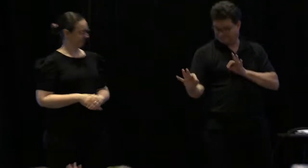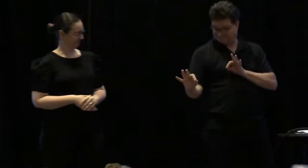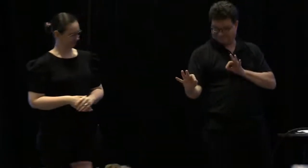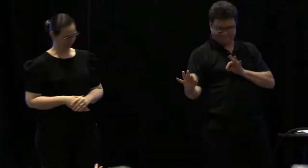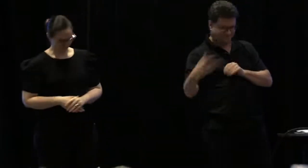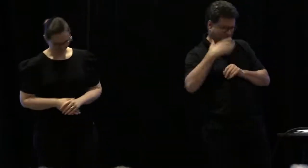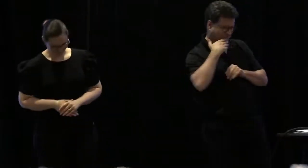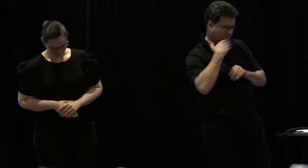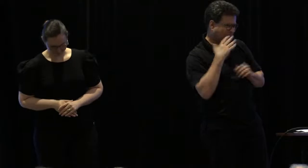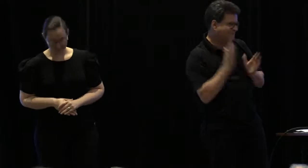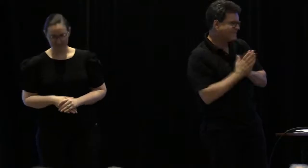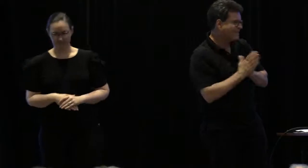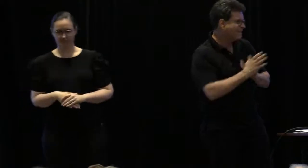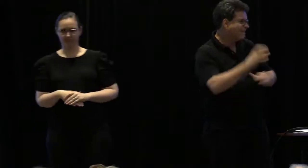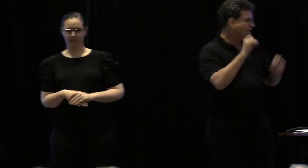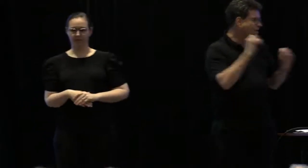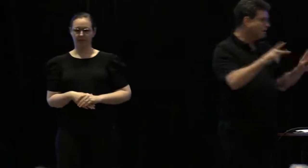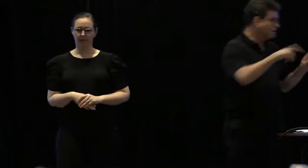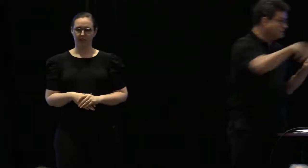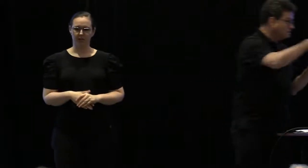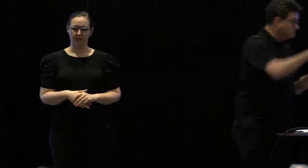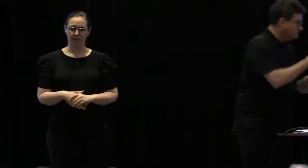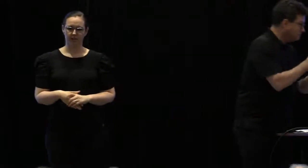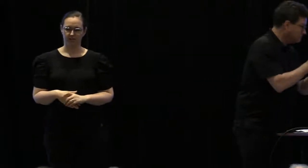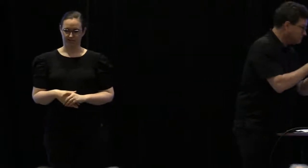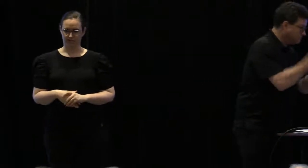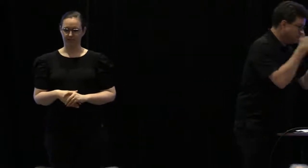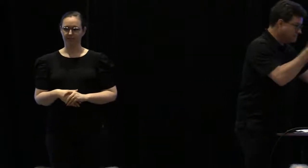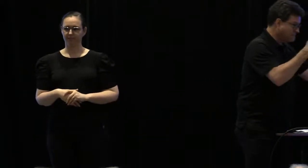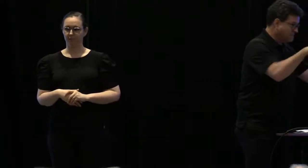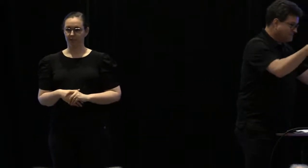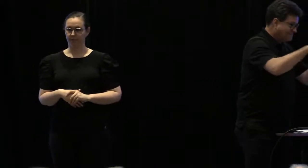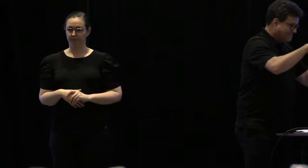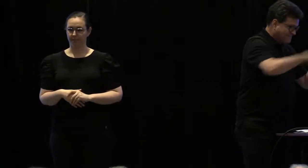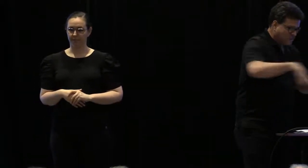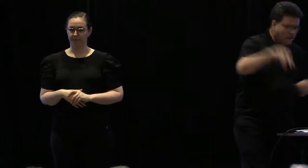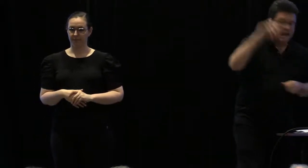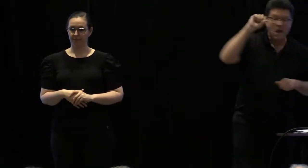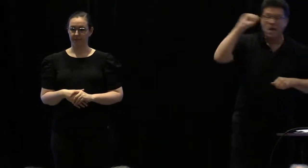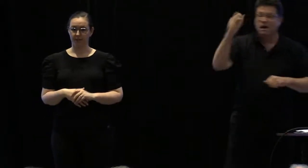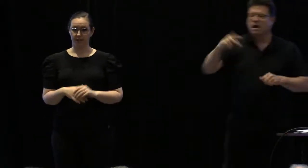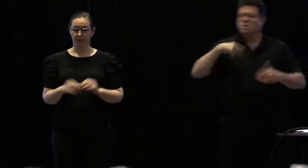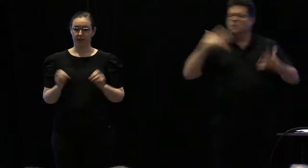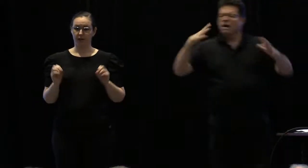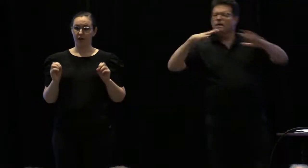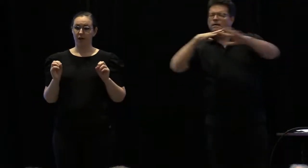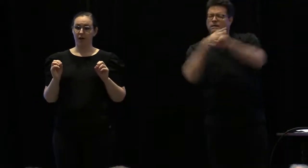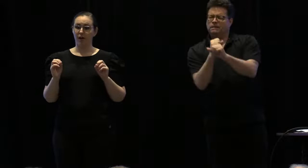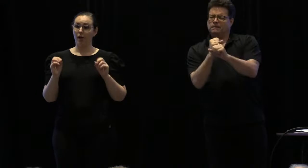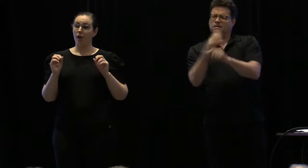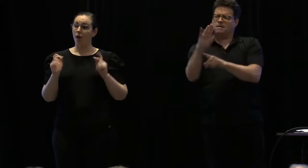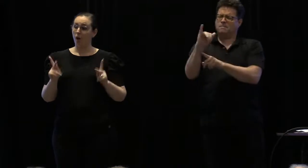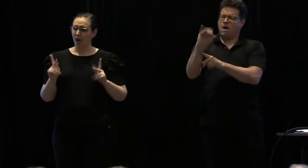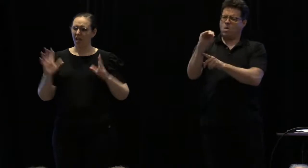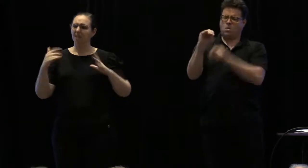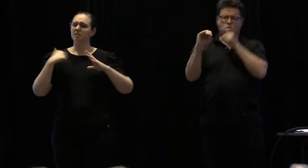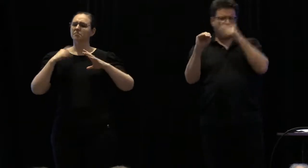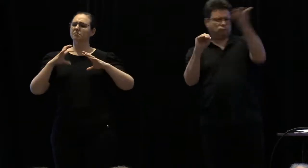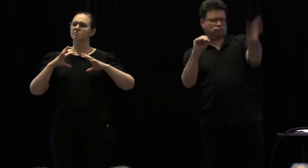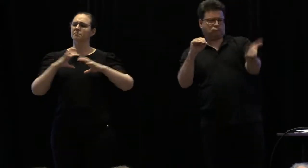Thank you to the interpreters who needed some clarification. checking in with the other interpreters on the team.